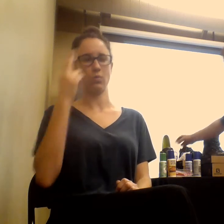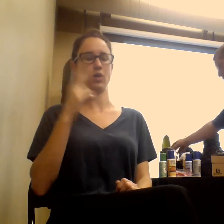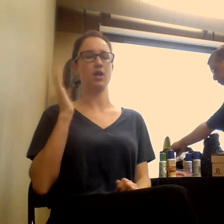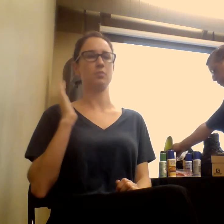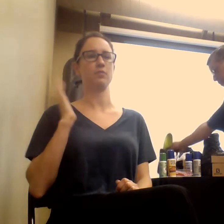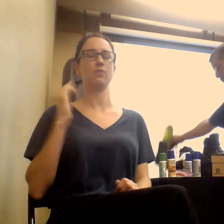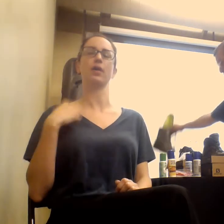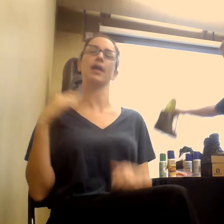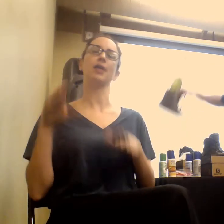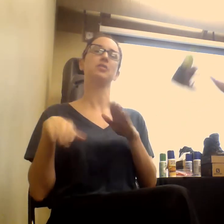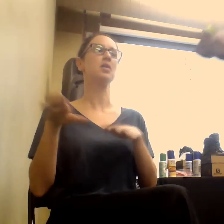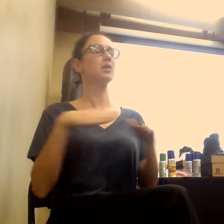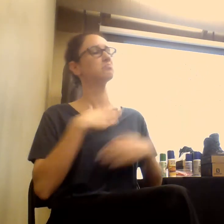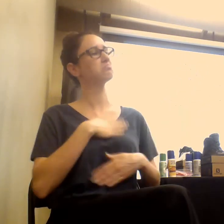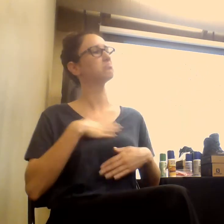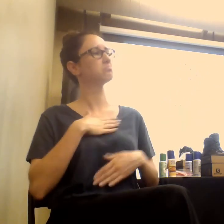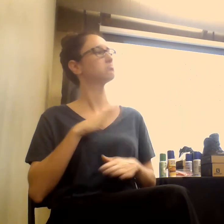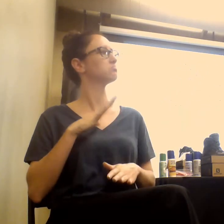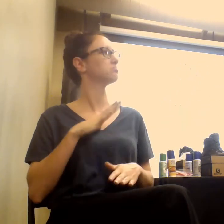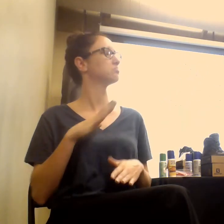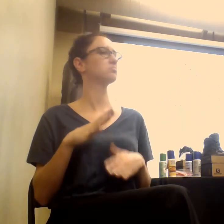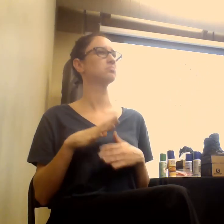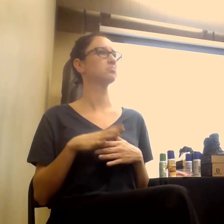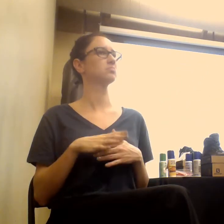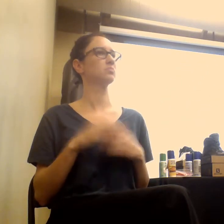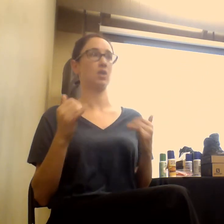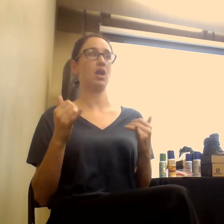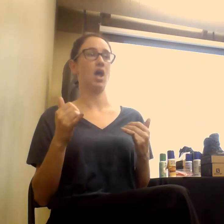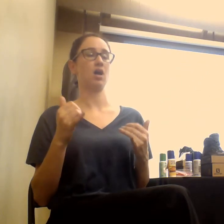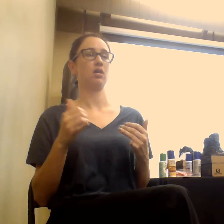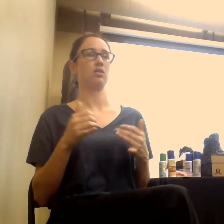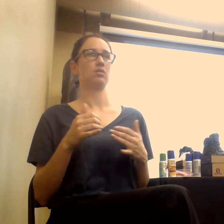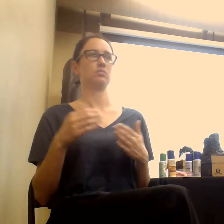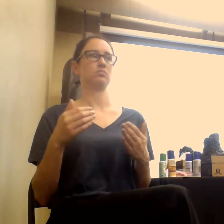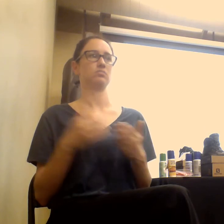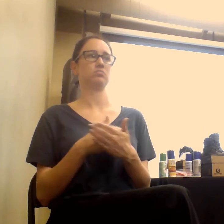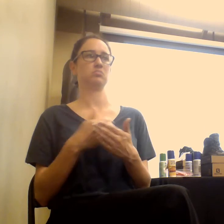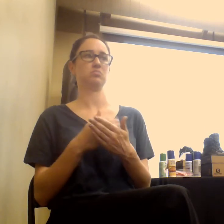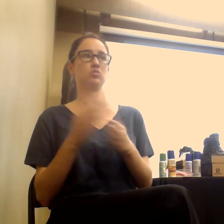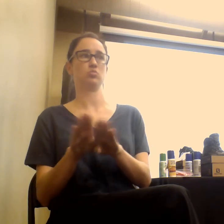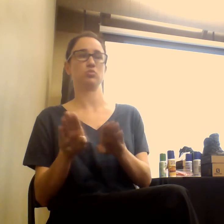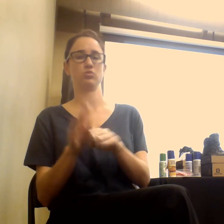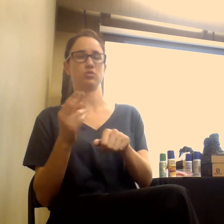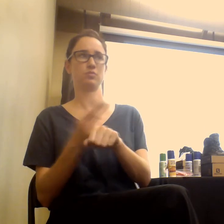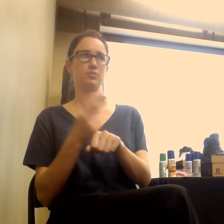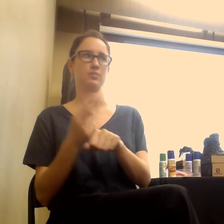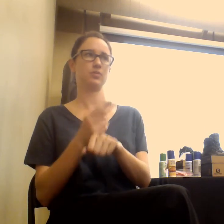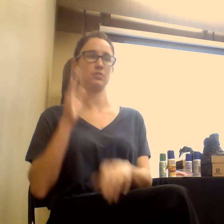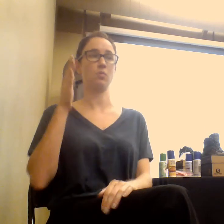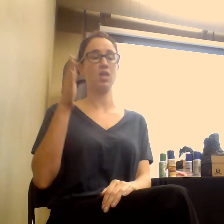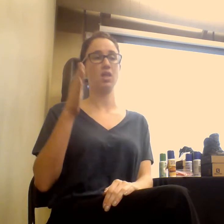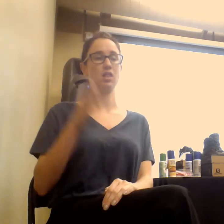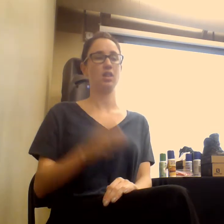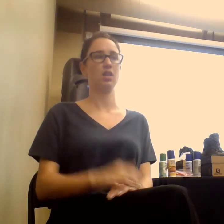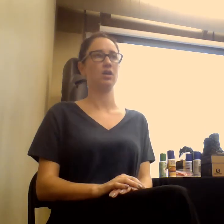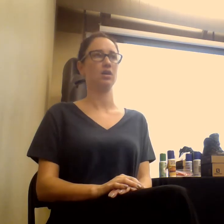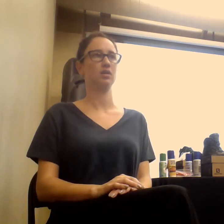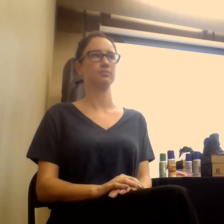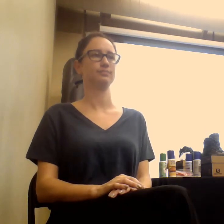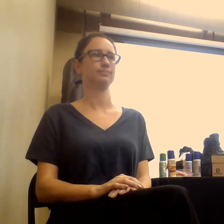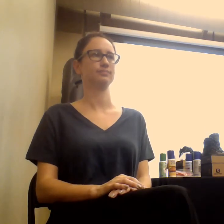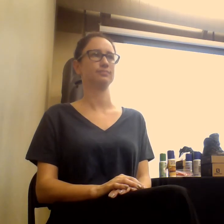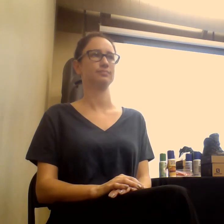one of my favorite things to do is tell people when you put this boot on, to go to the stairs, and I want you to let's say this is a stair,